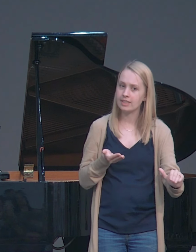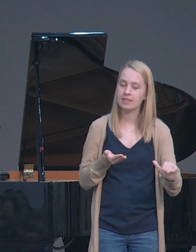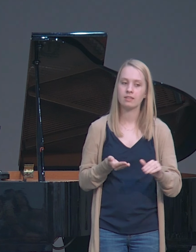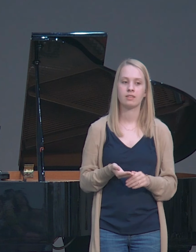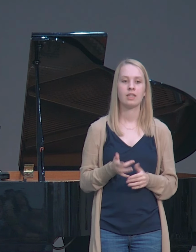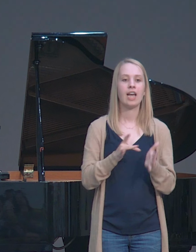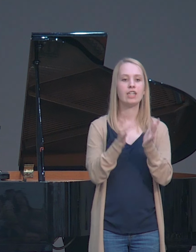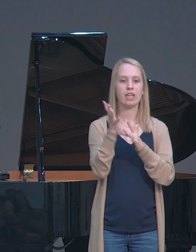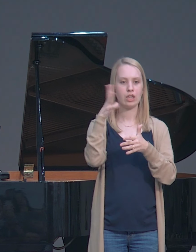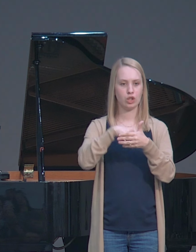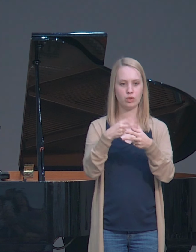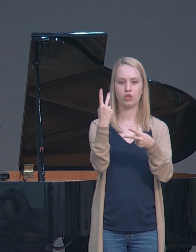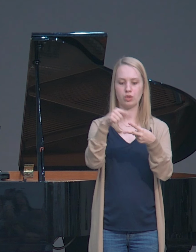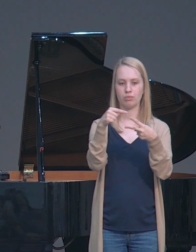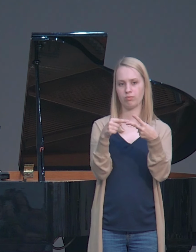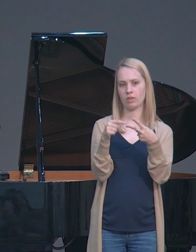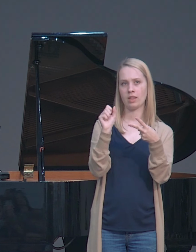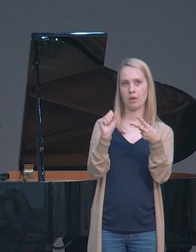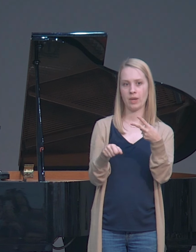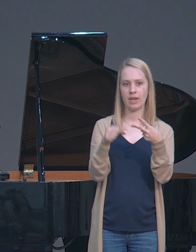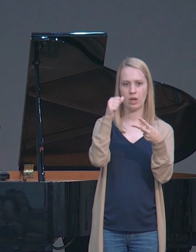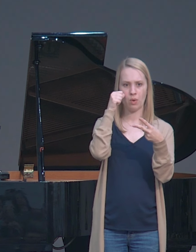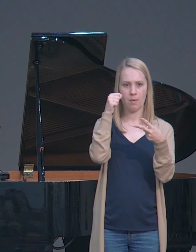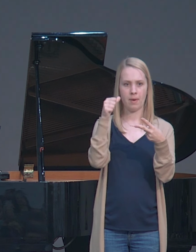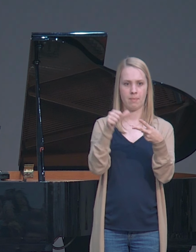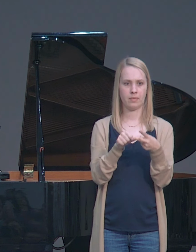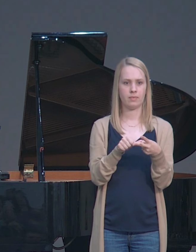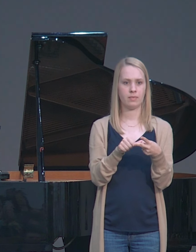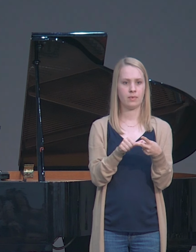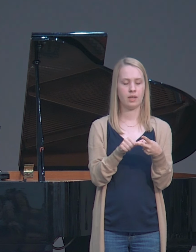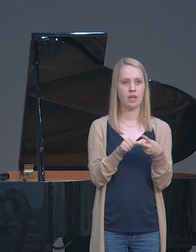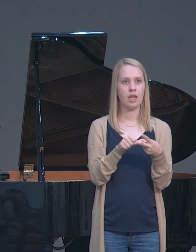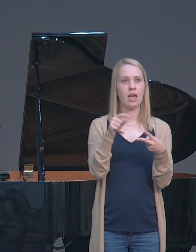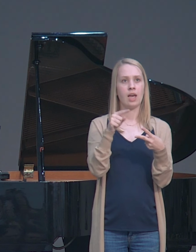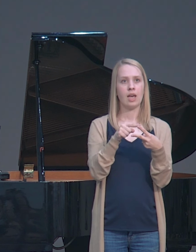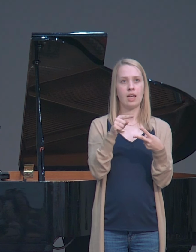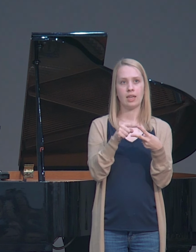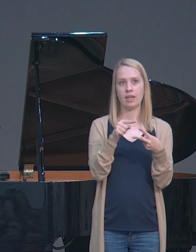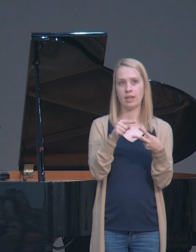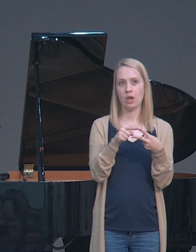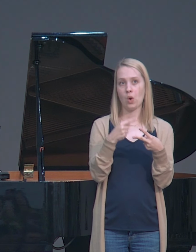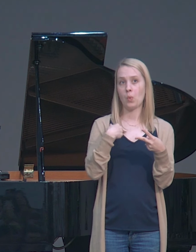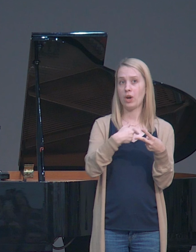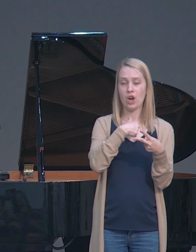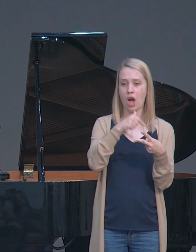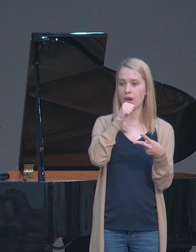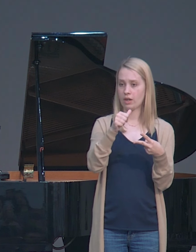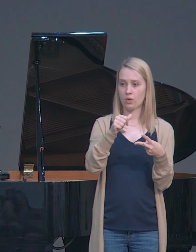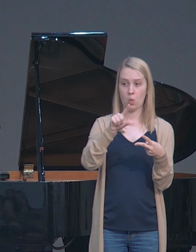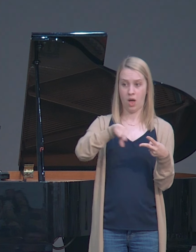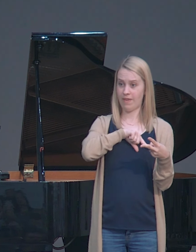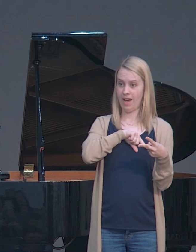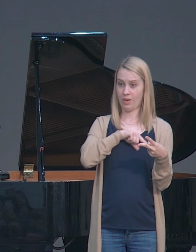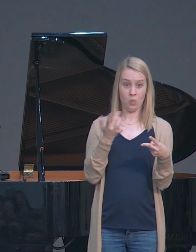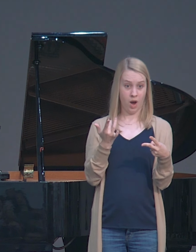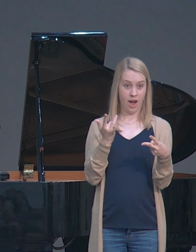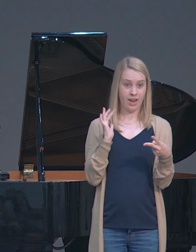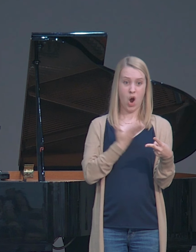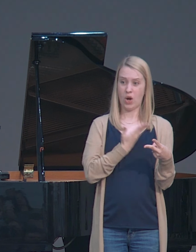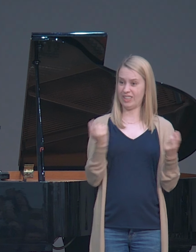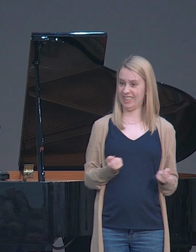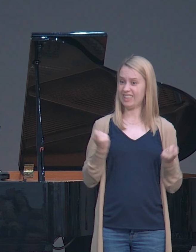includes in his point here that I believe we can observe. First of all, the reason we're not qualified is because of our sin.